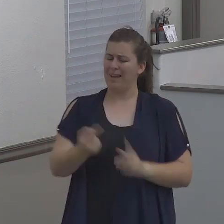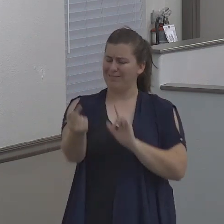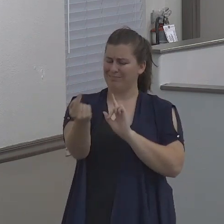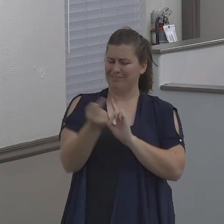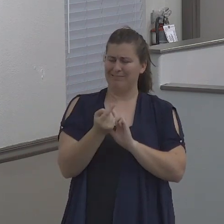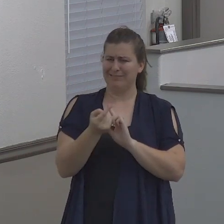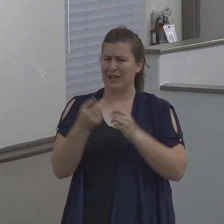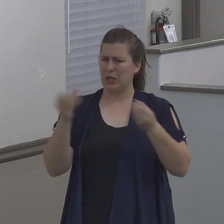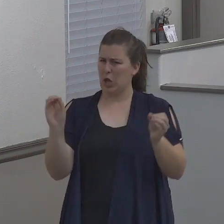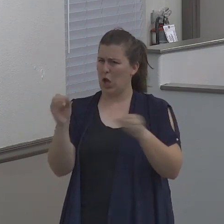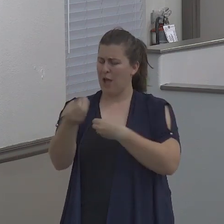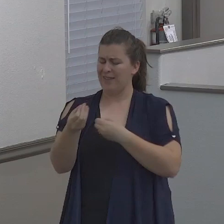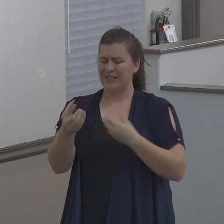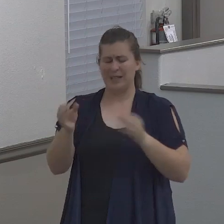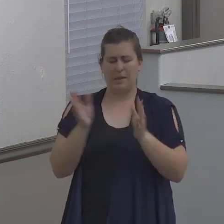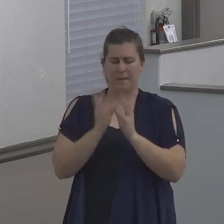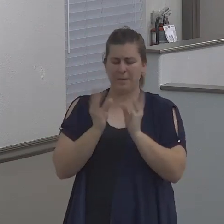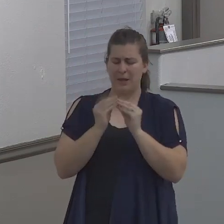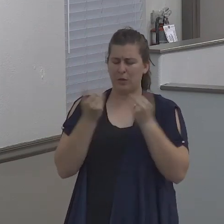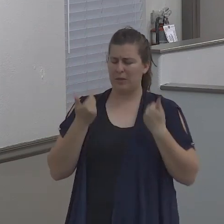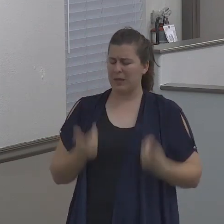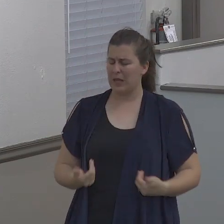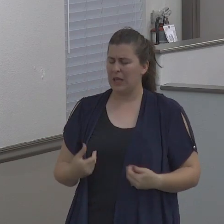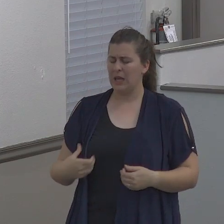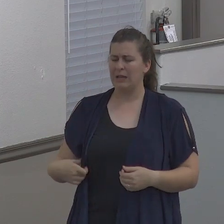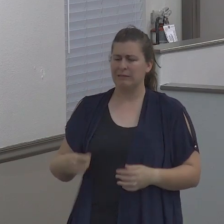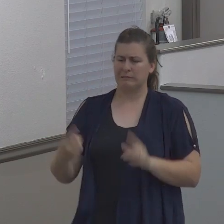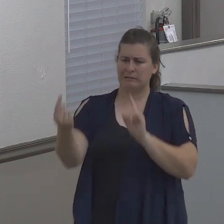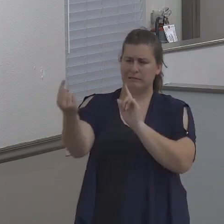office, and she had a real troubled look on her face.